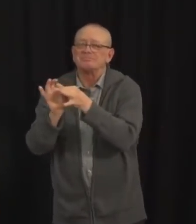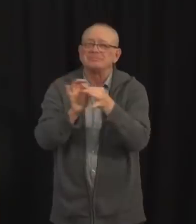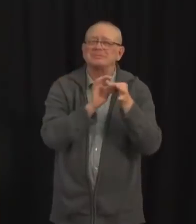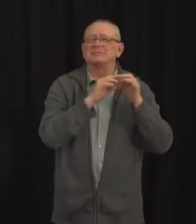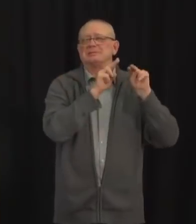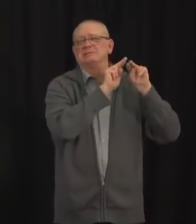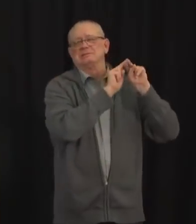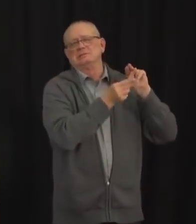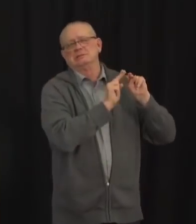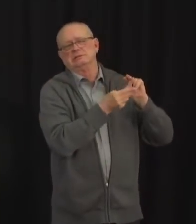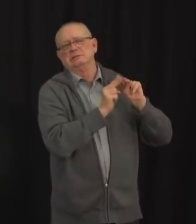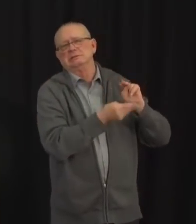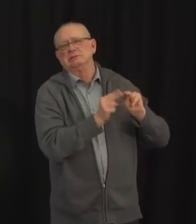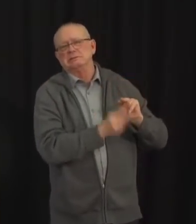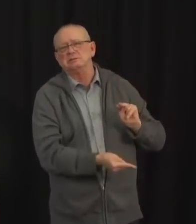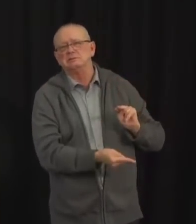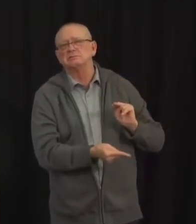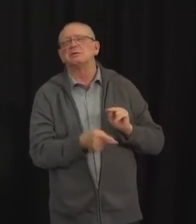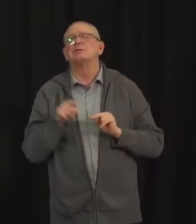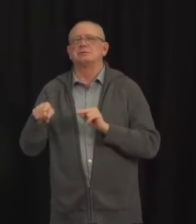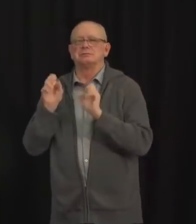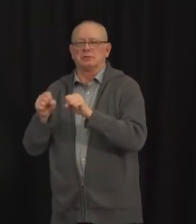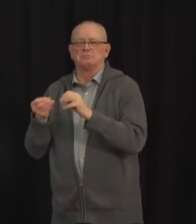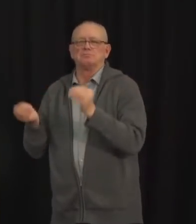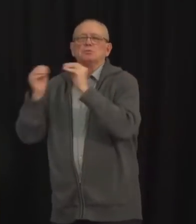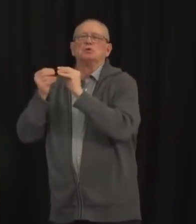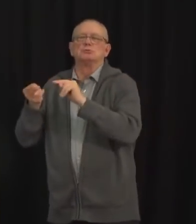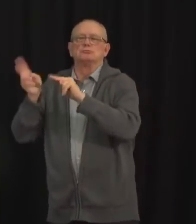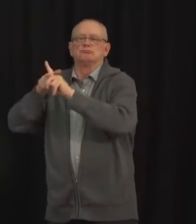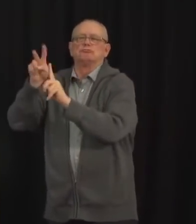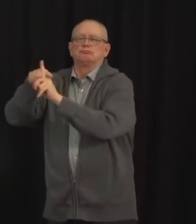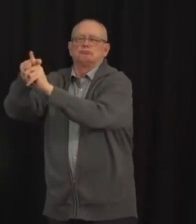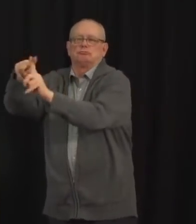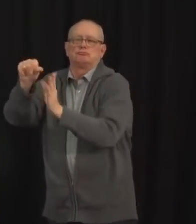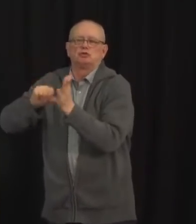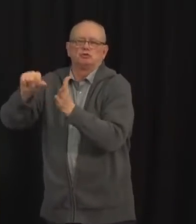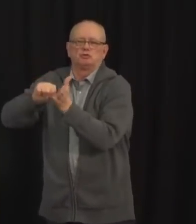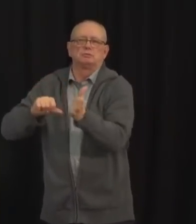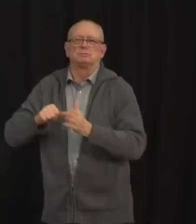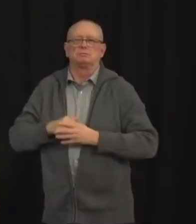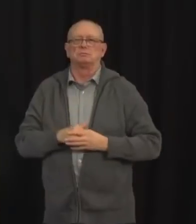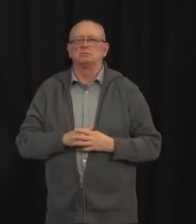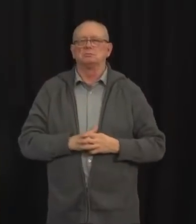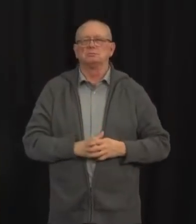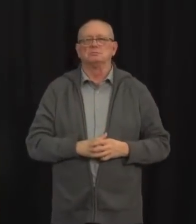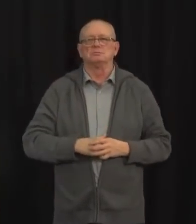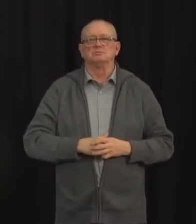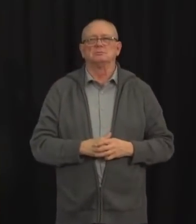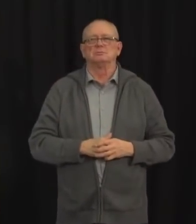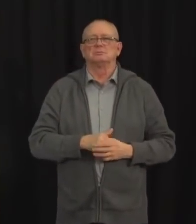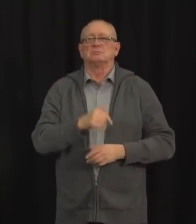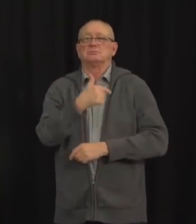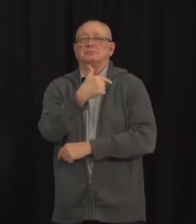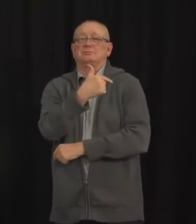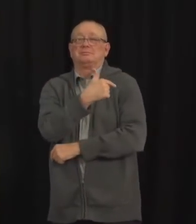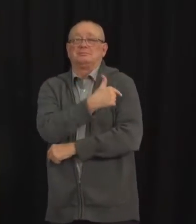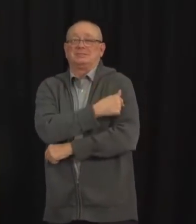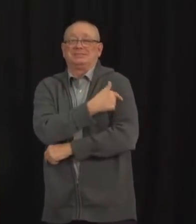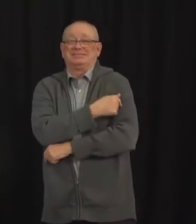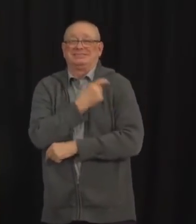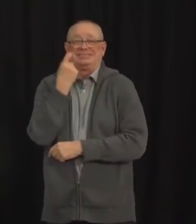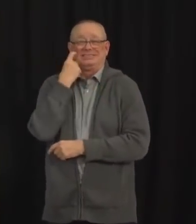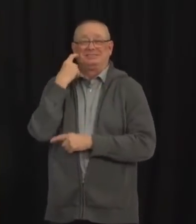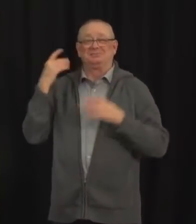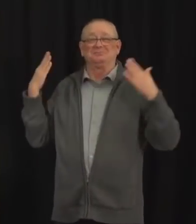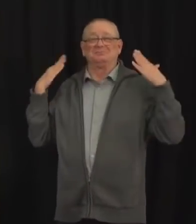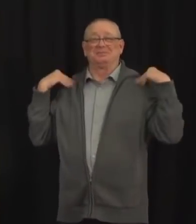reduced. The vaccine delivery announced earlier by Minister Shandro is exciting news. It is remarkable that we will